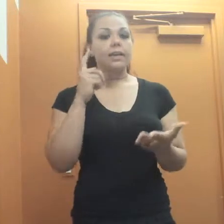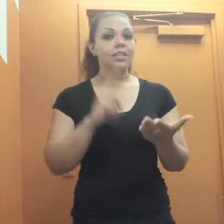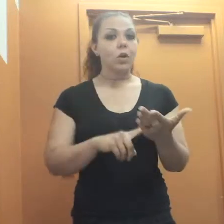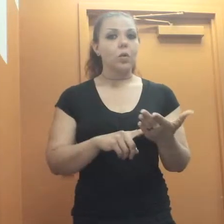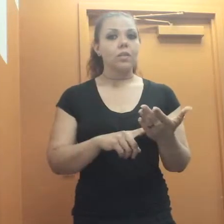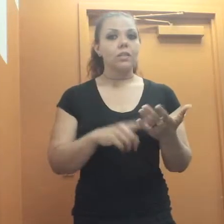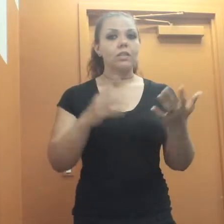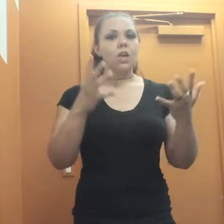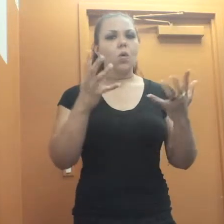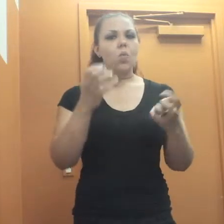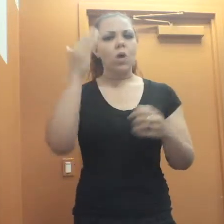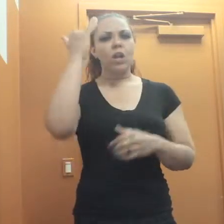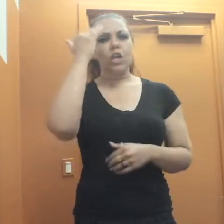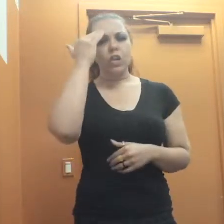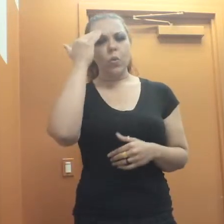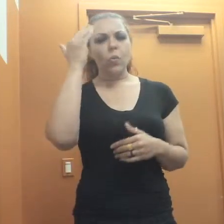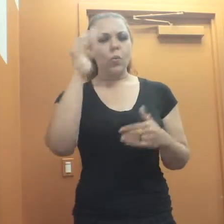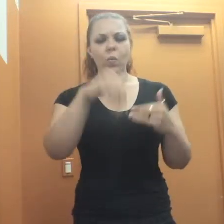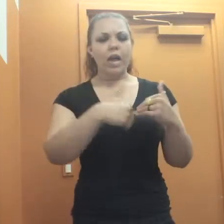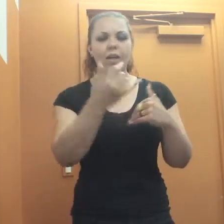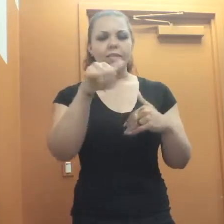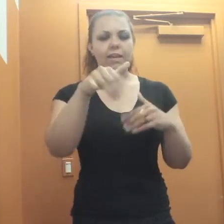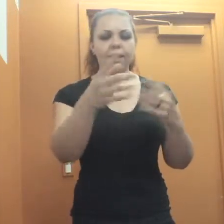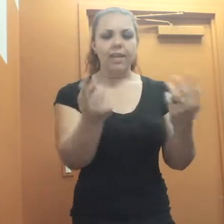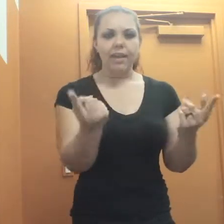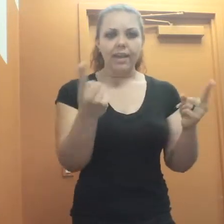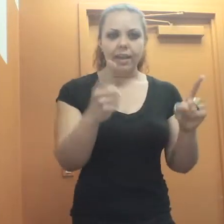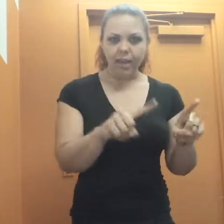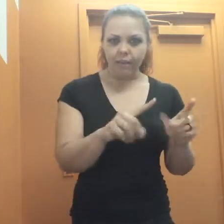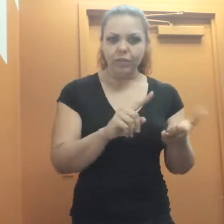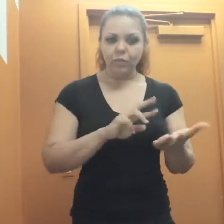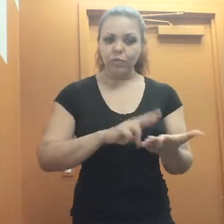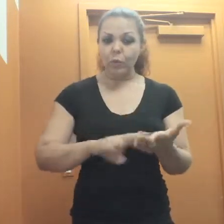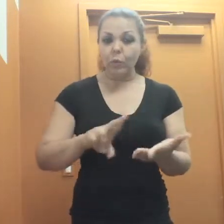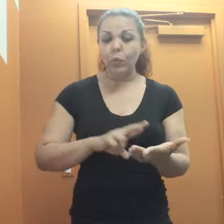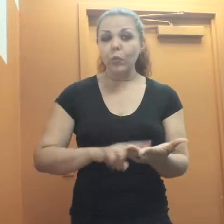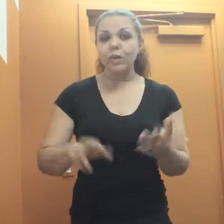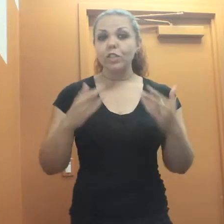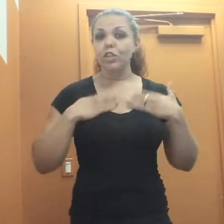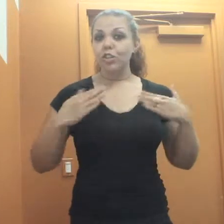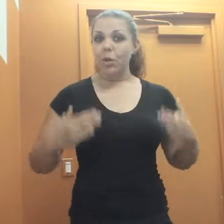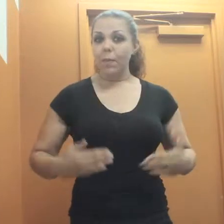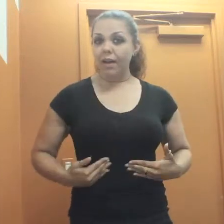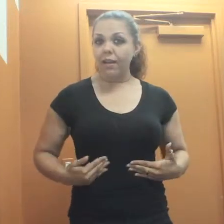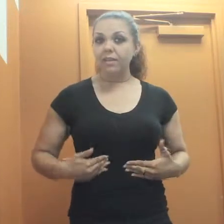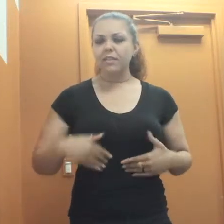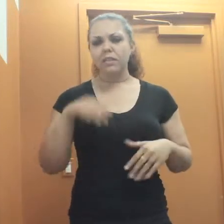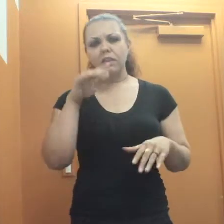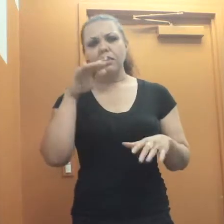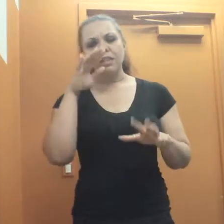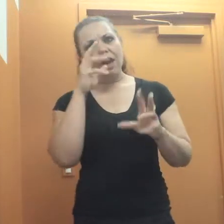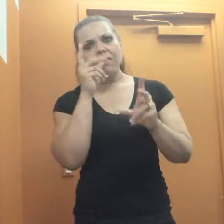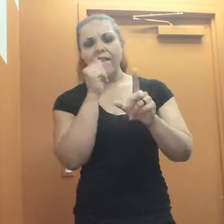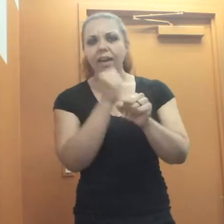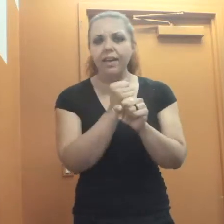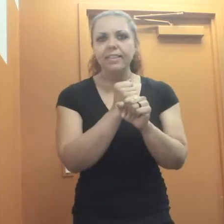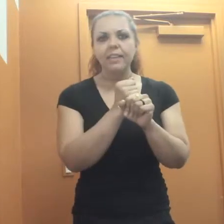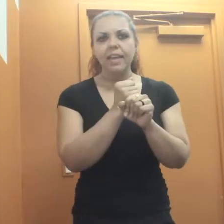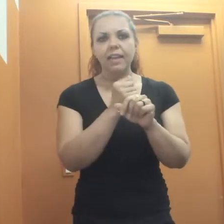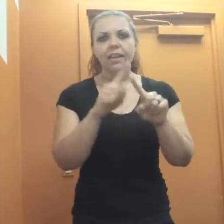about the tongue. When we were doing research on our bodies, it's fascinating to see that there's actually areas of the tongue. There's the sides